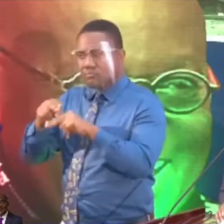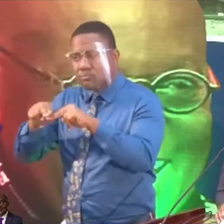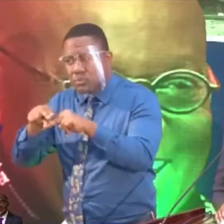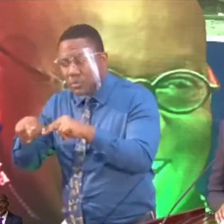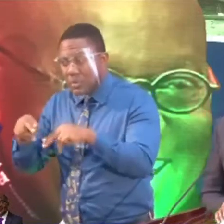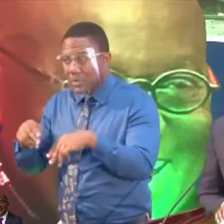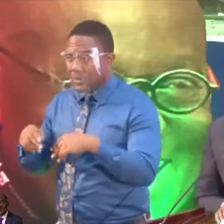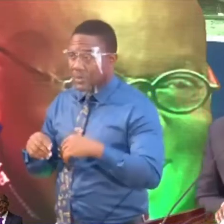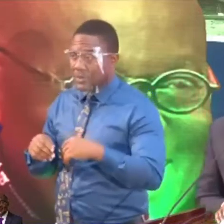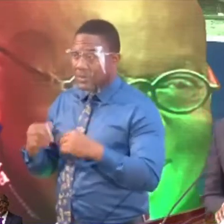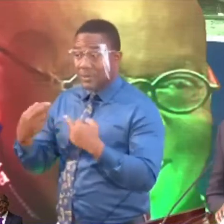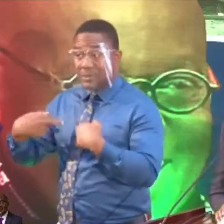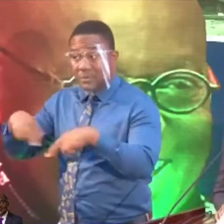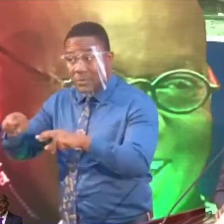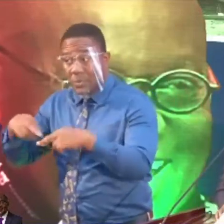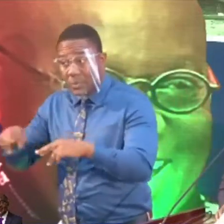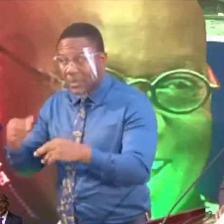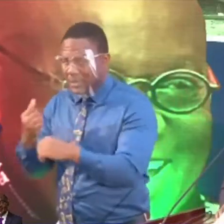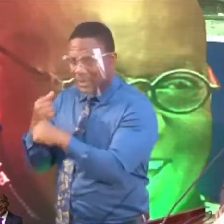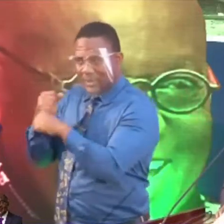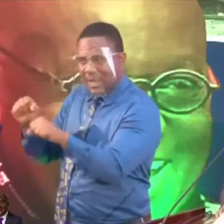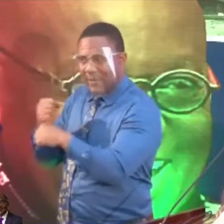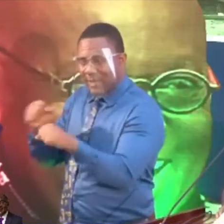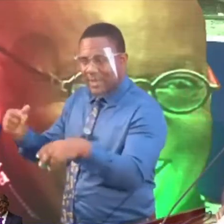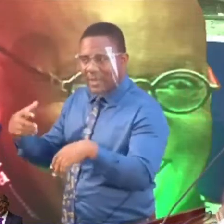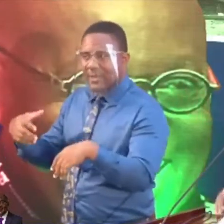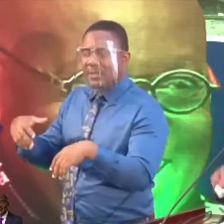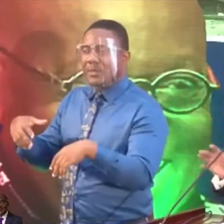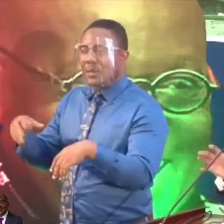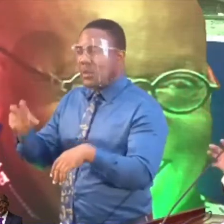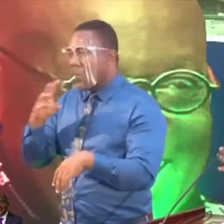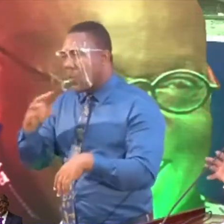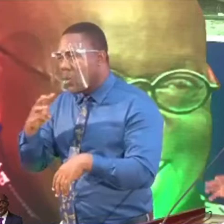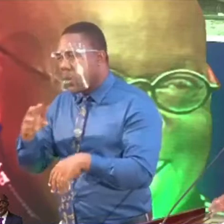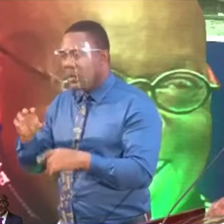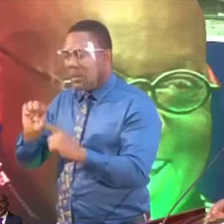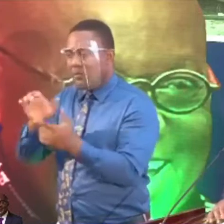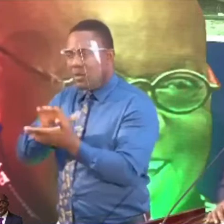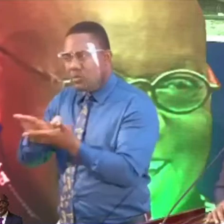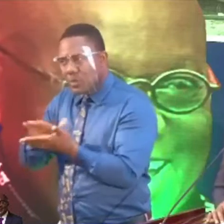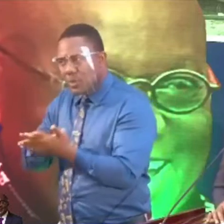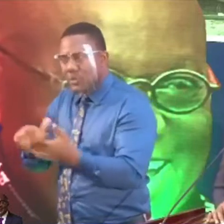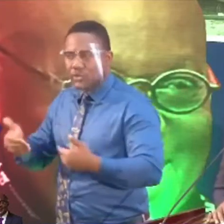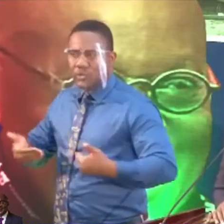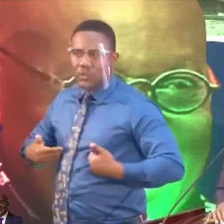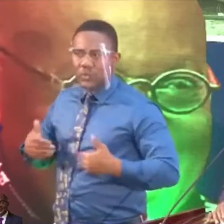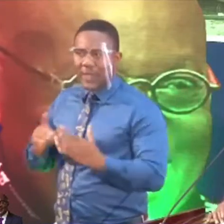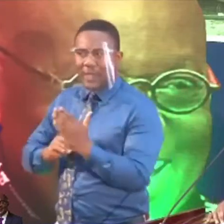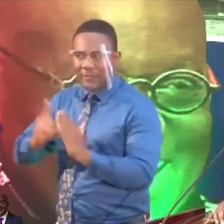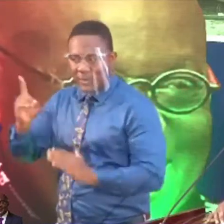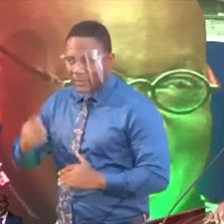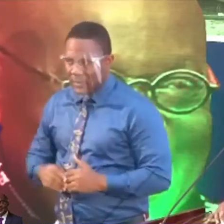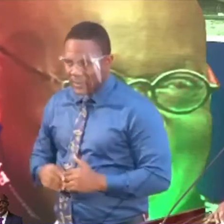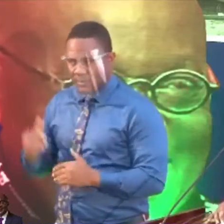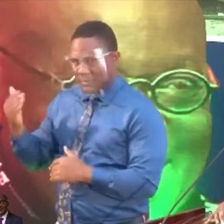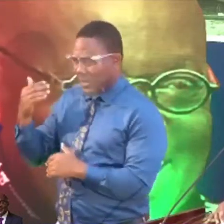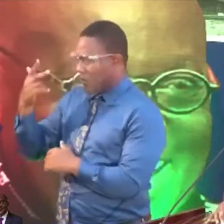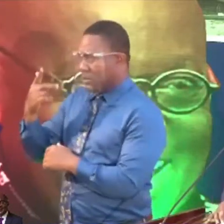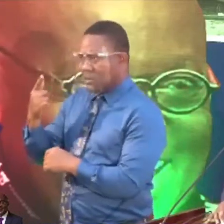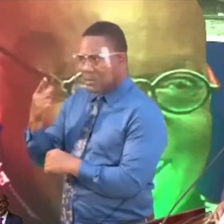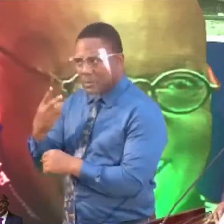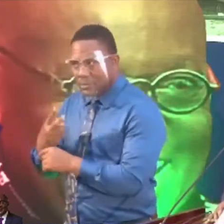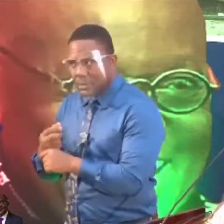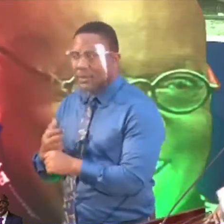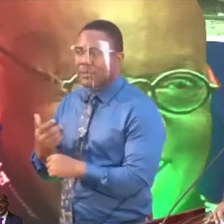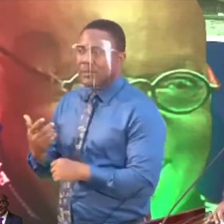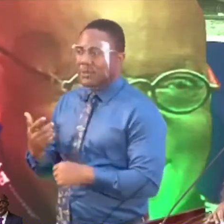infrastructure, roads, safety and security, water and sanitation, youth and development. Over the last 3.5 years,